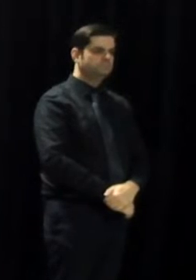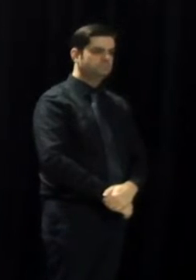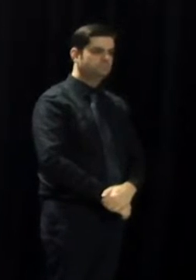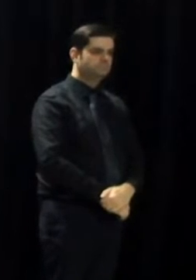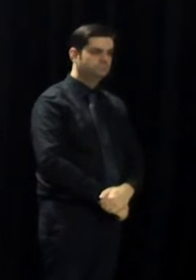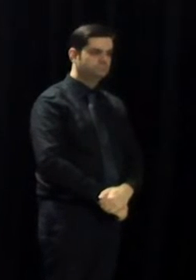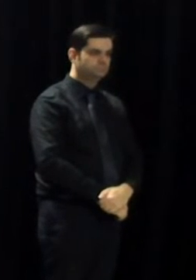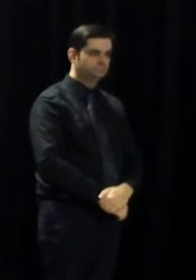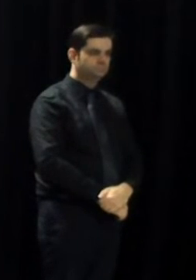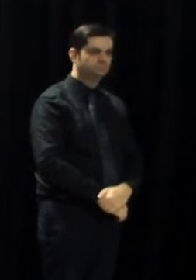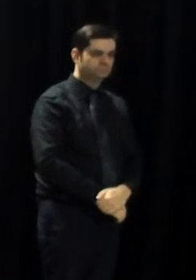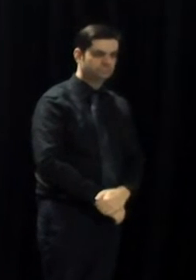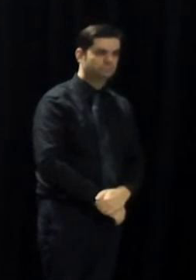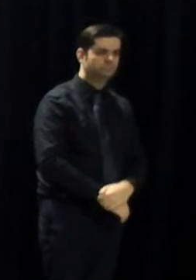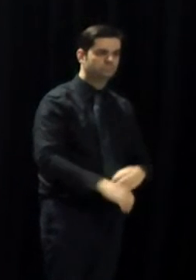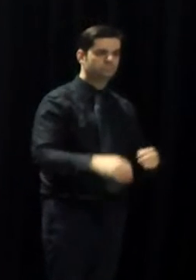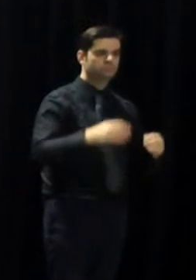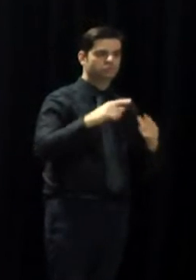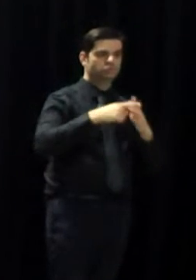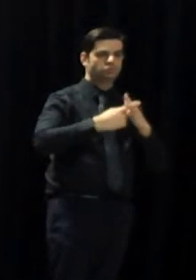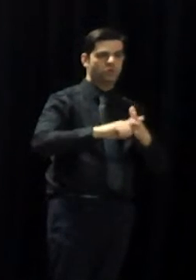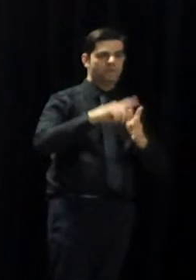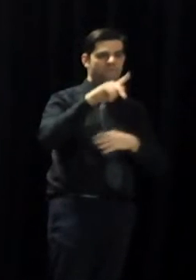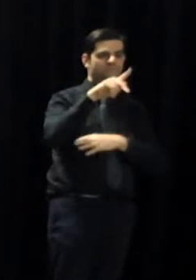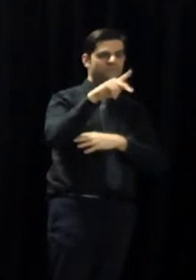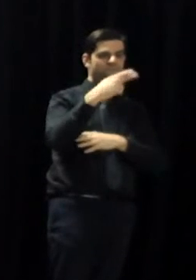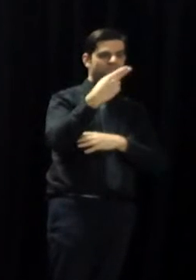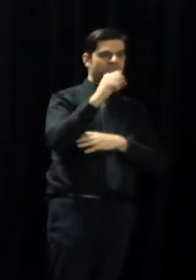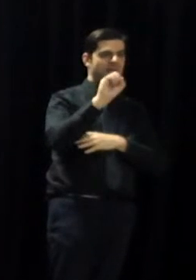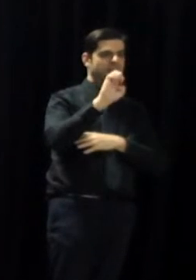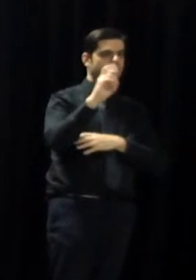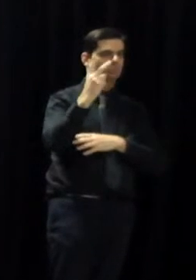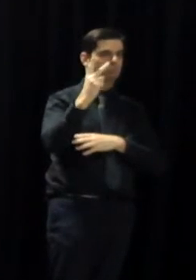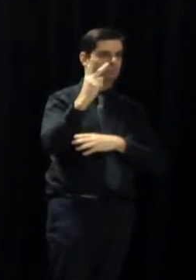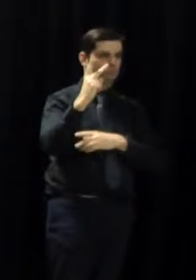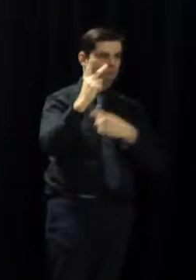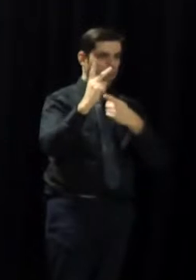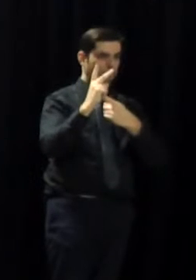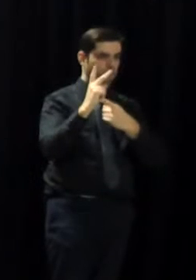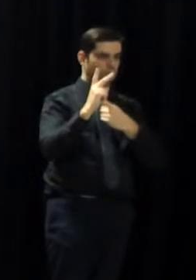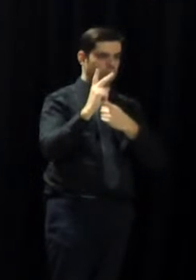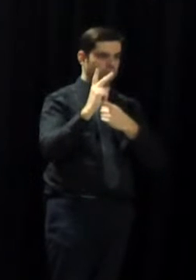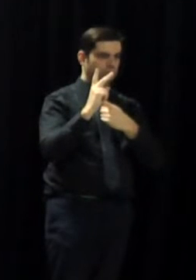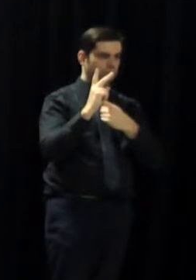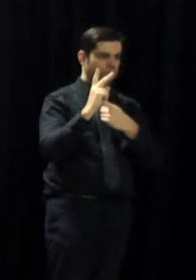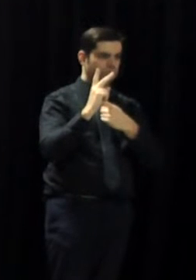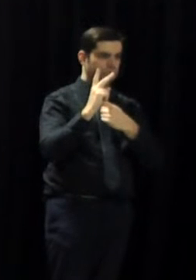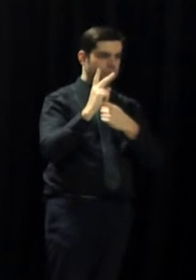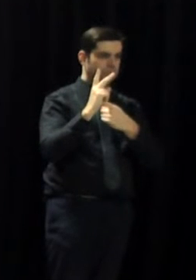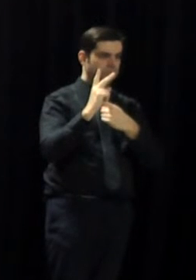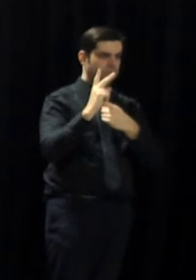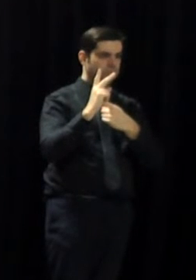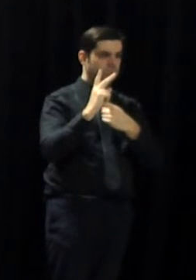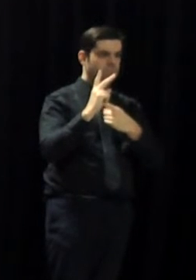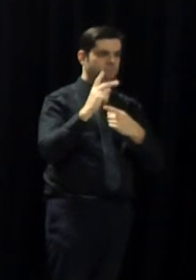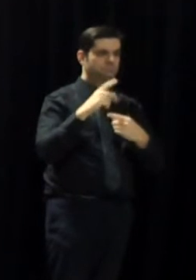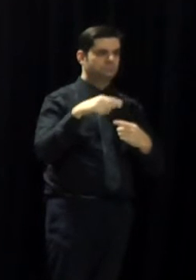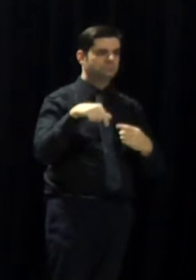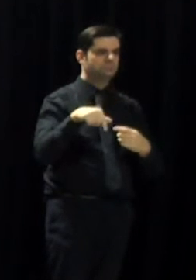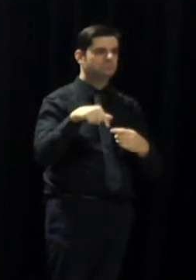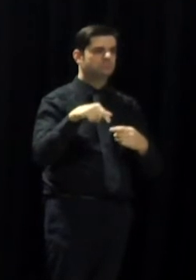do your essential employees over 65? Do you do your essential employees over